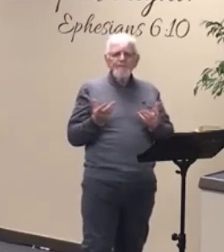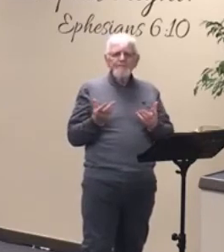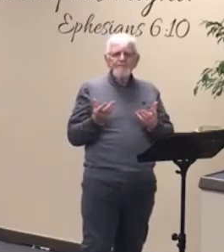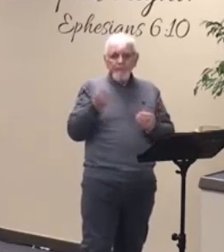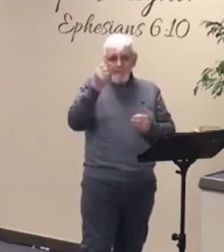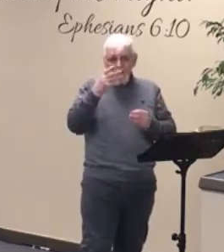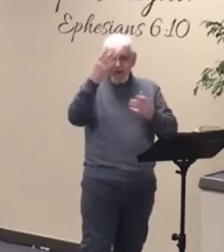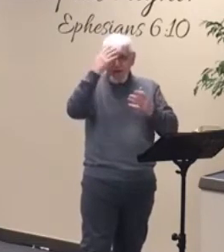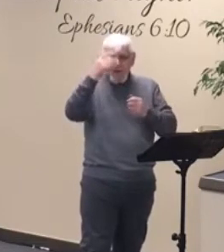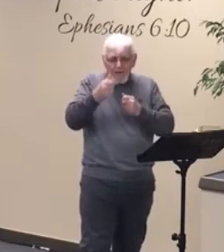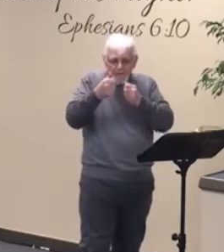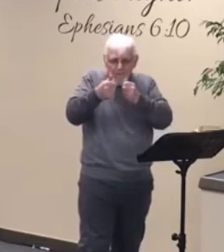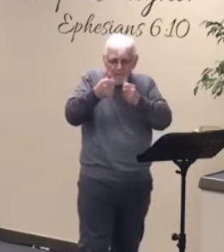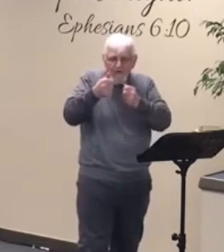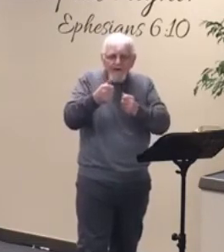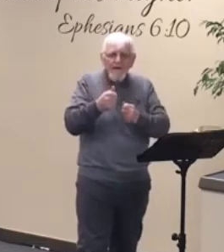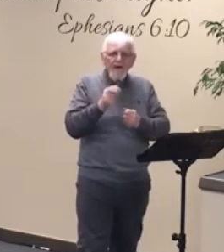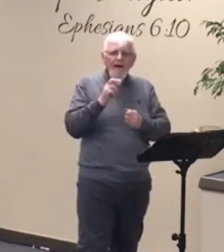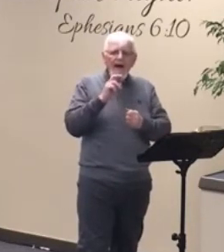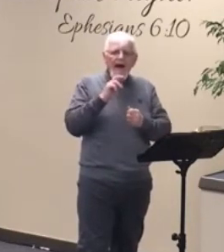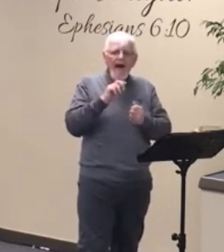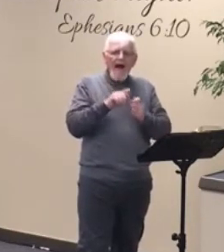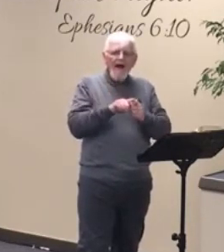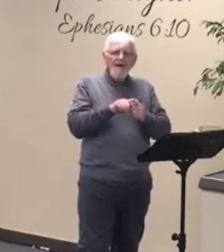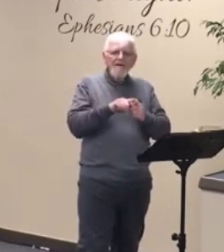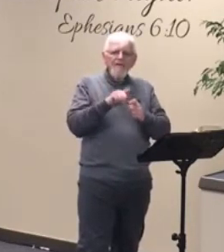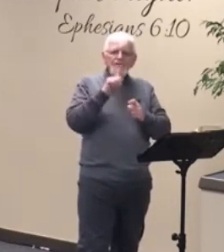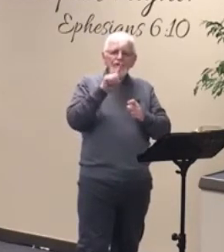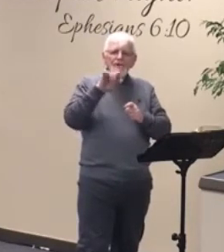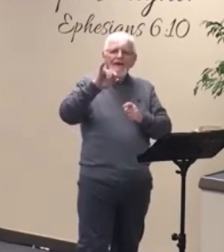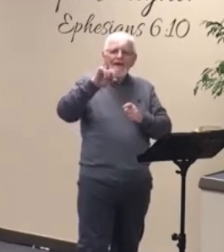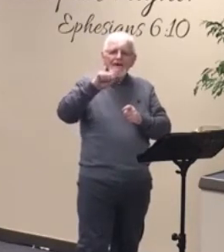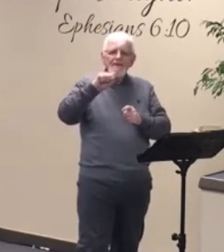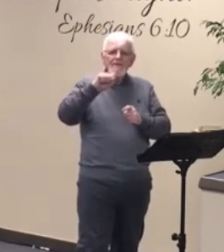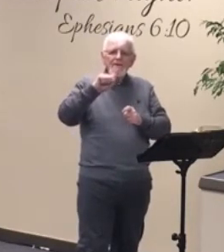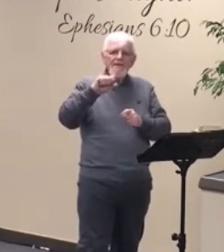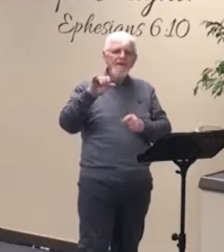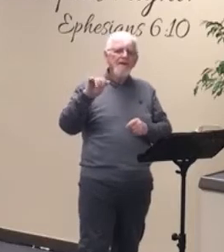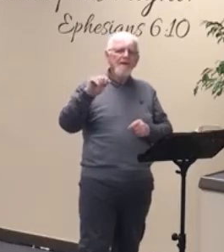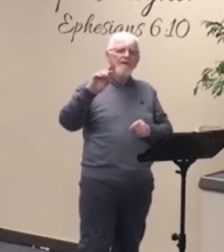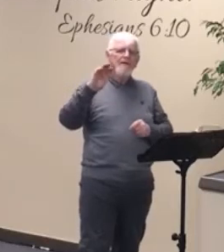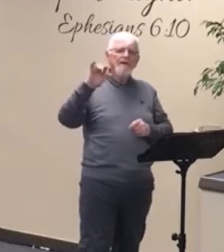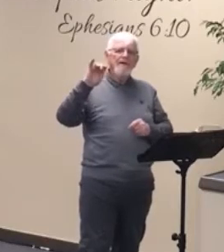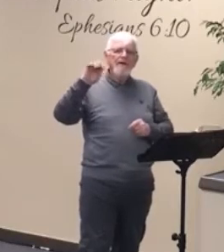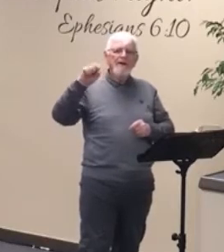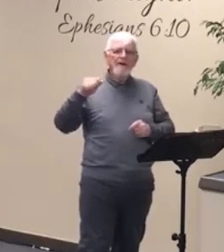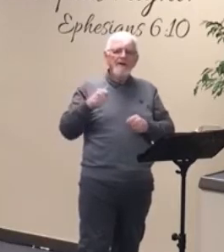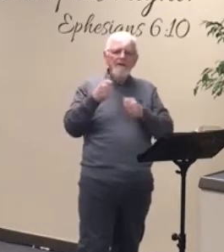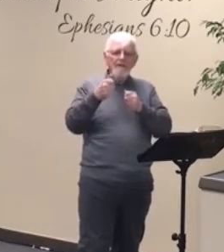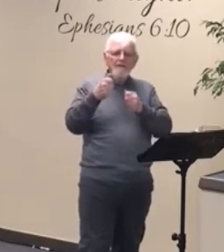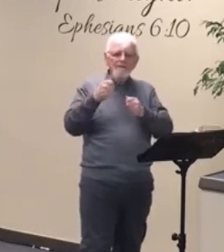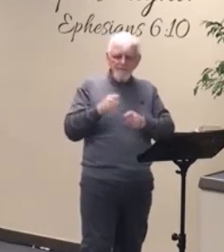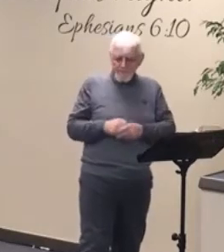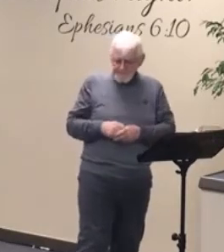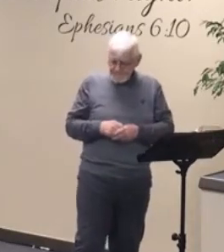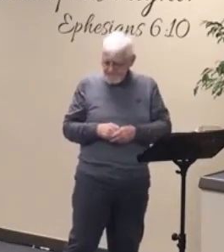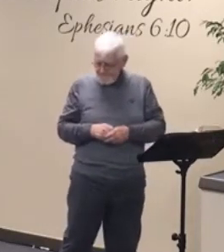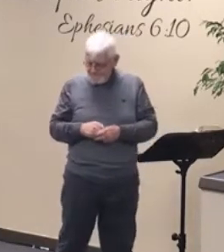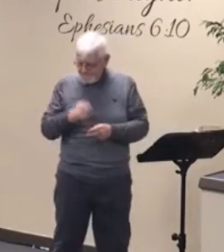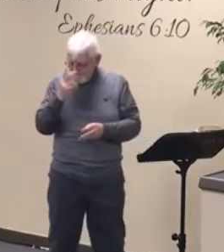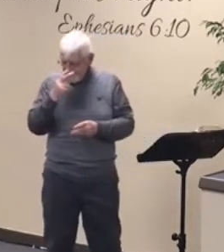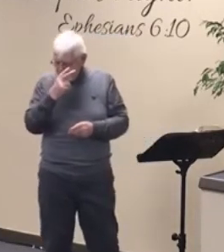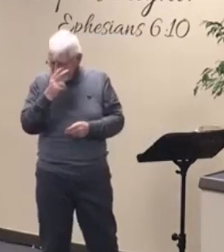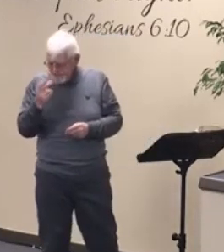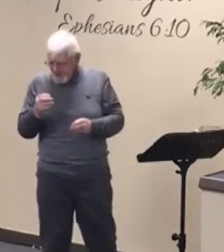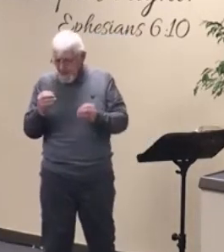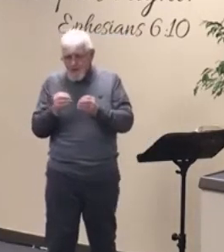man knowing himself as he truly is abases himself. Do you believe that? That came from a Catholic. Catholic. I